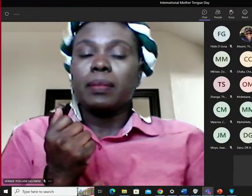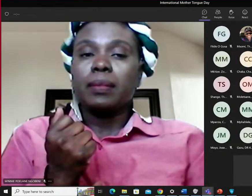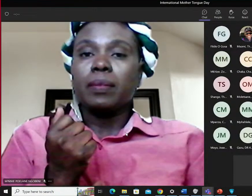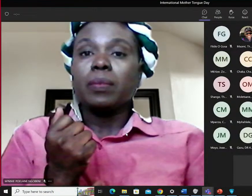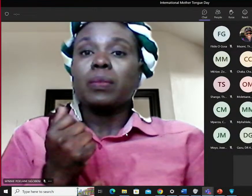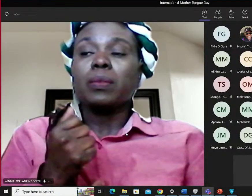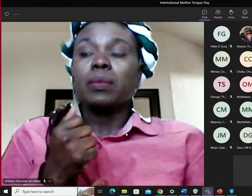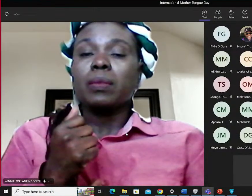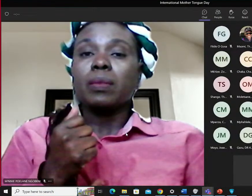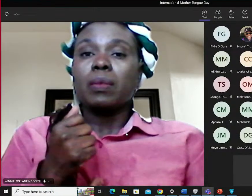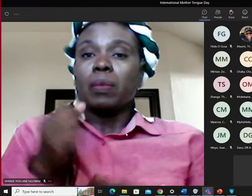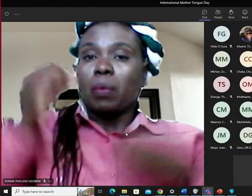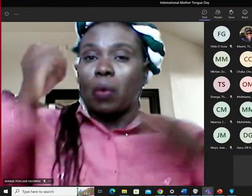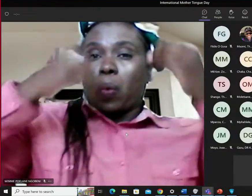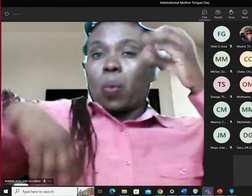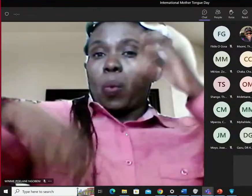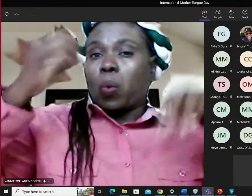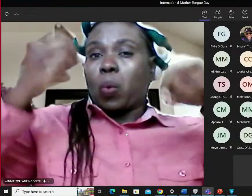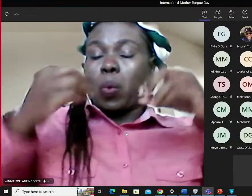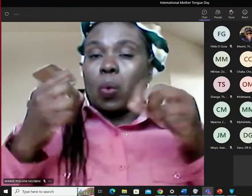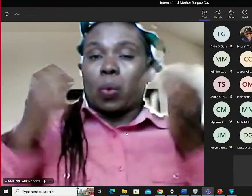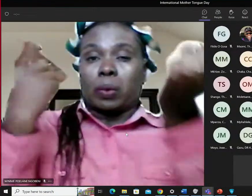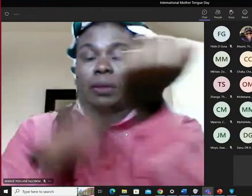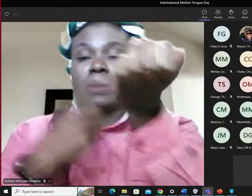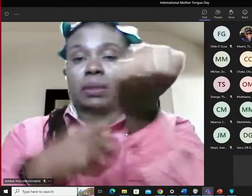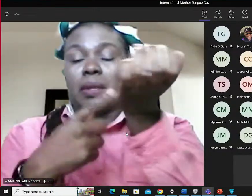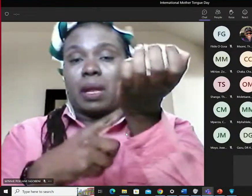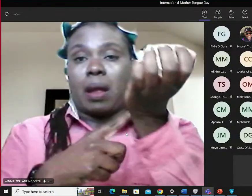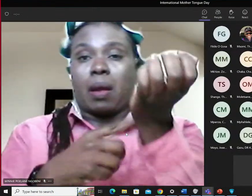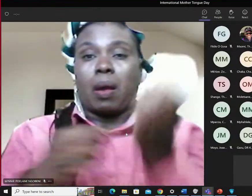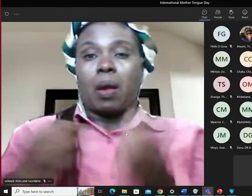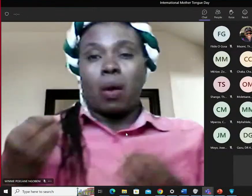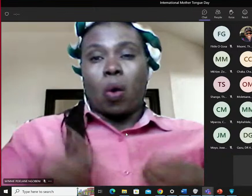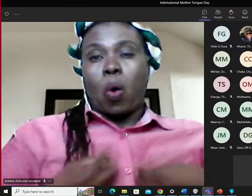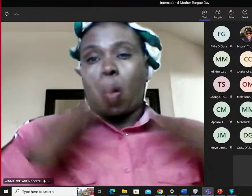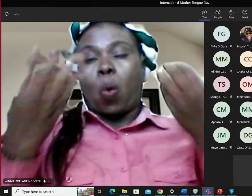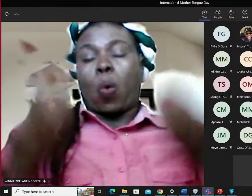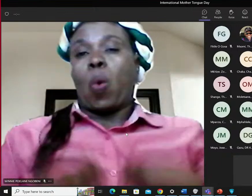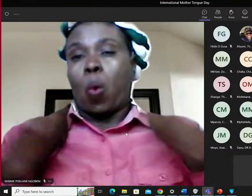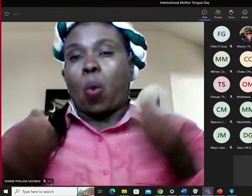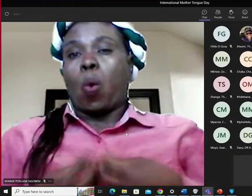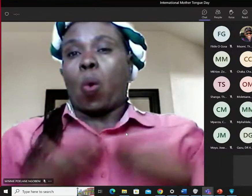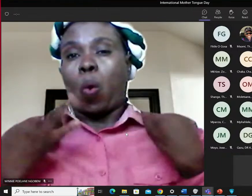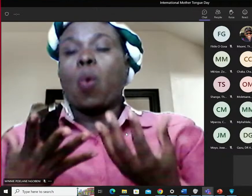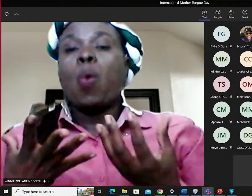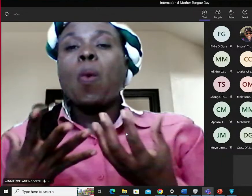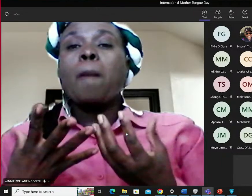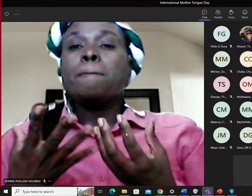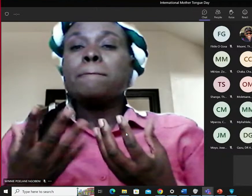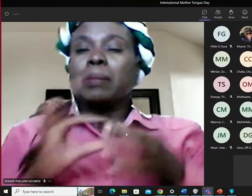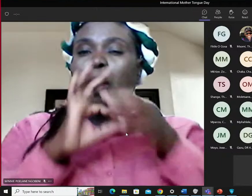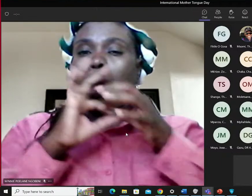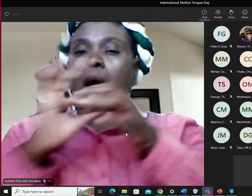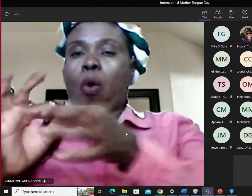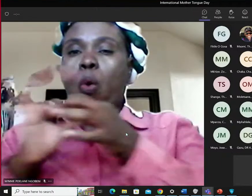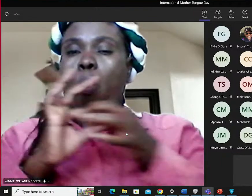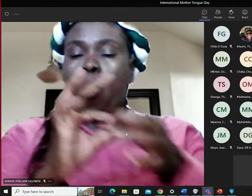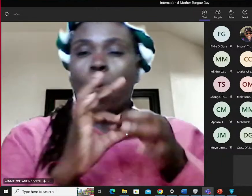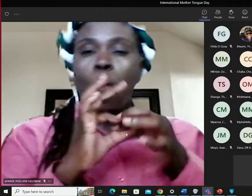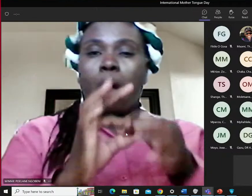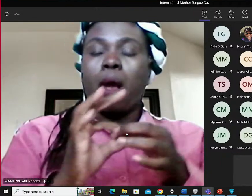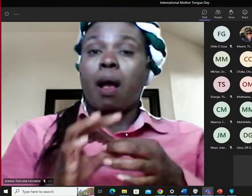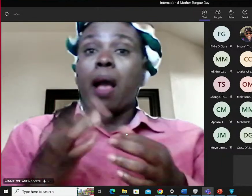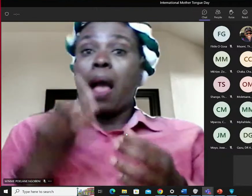Without any waste of time, before I go through the poem, or I relate the poem that I have prepared for this